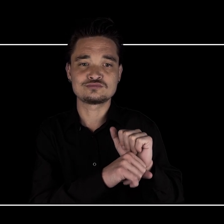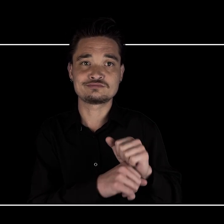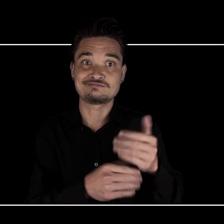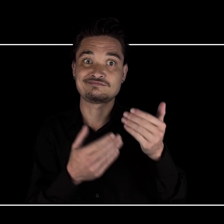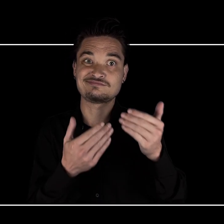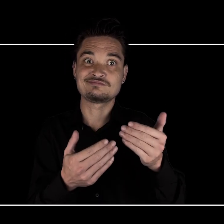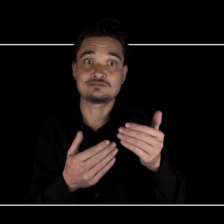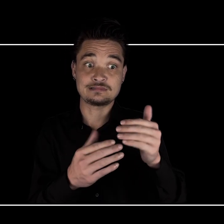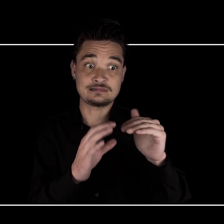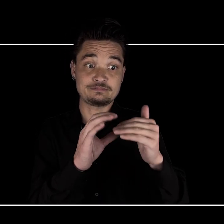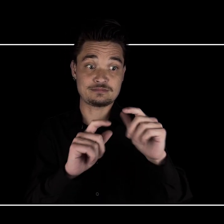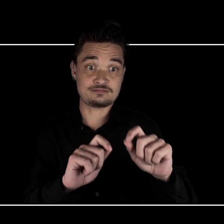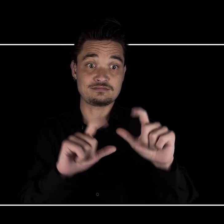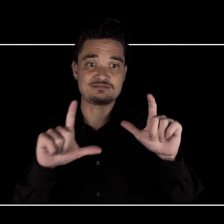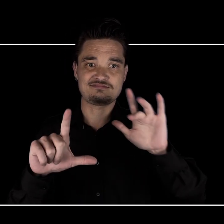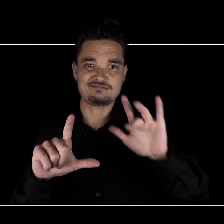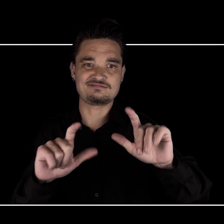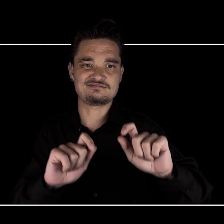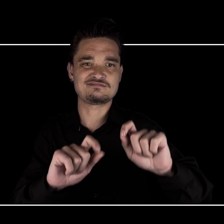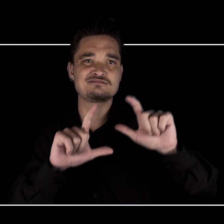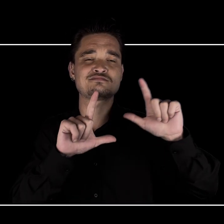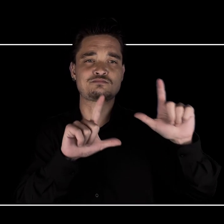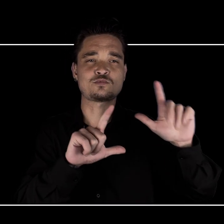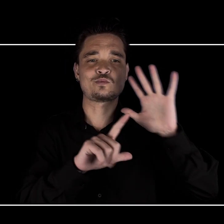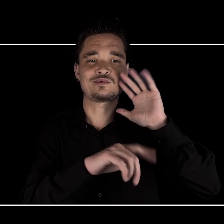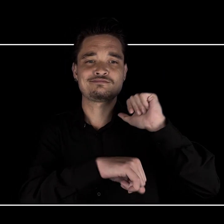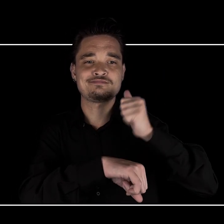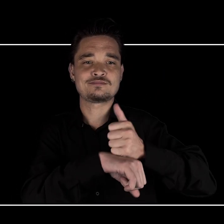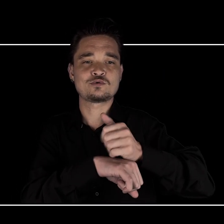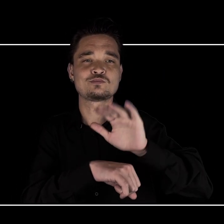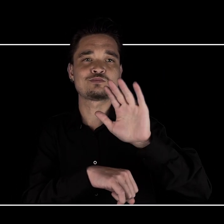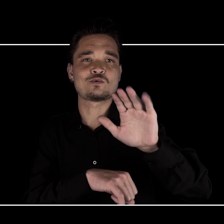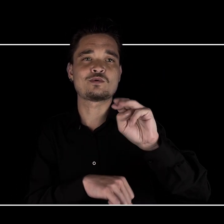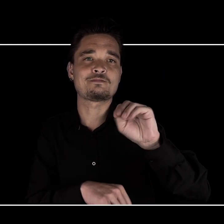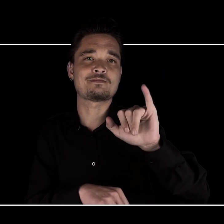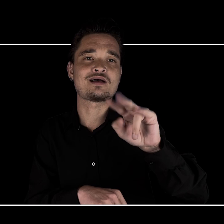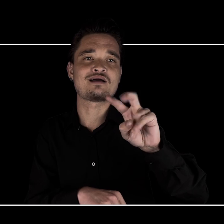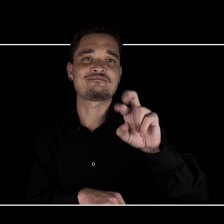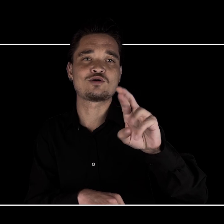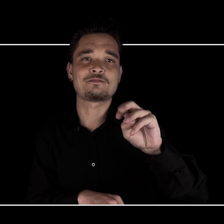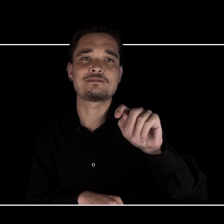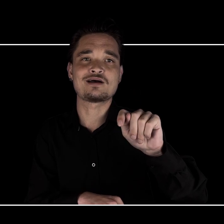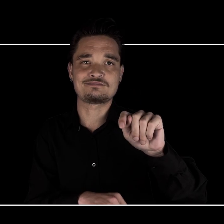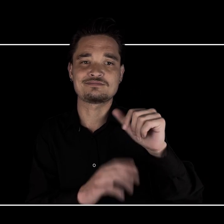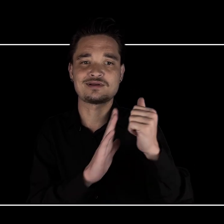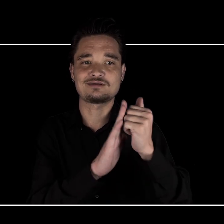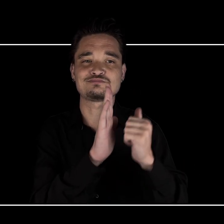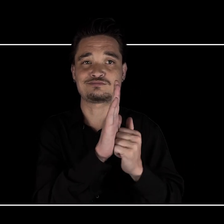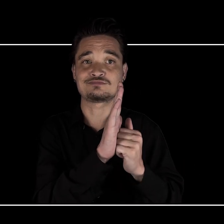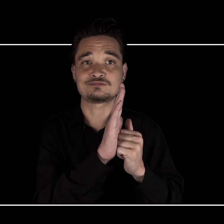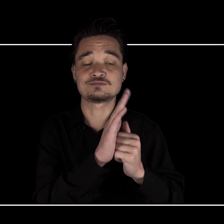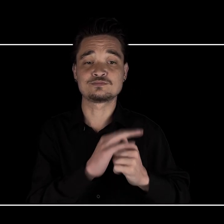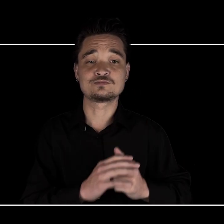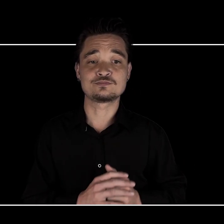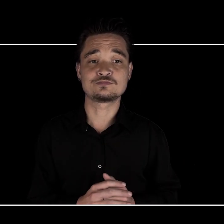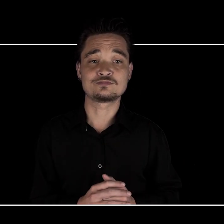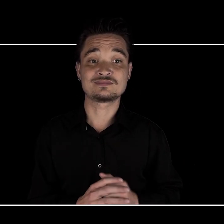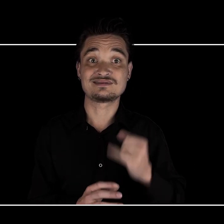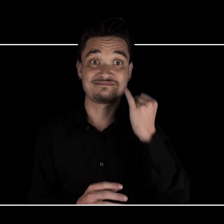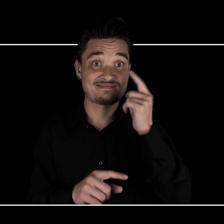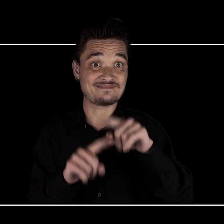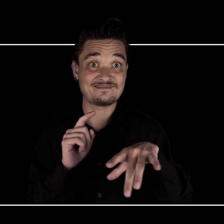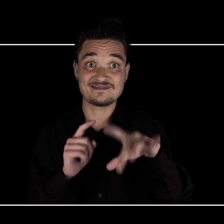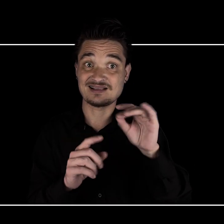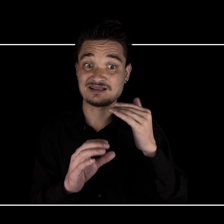on the link in the email to set up your online account on the My Vermont website. If you cannot find